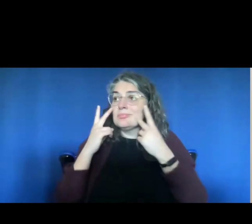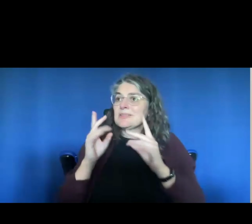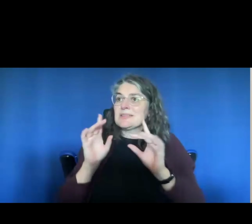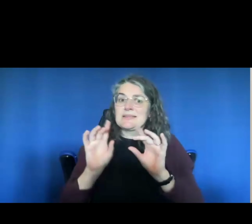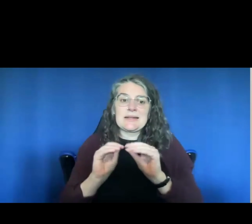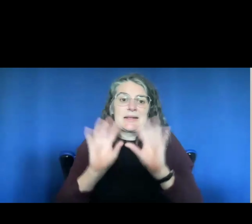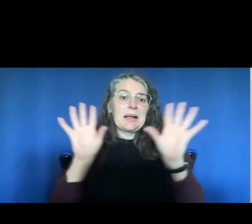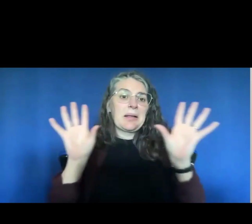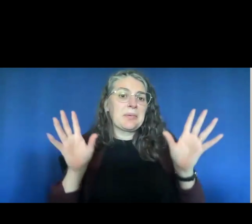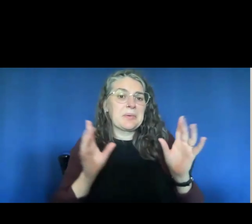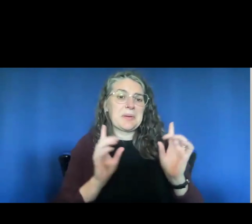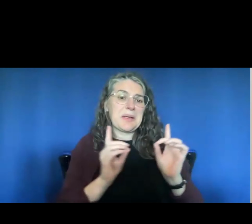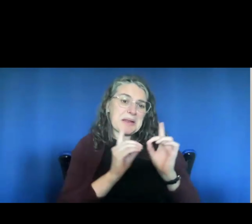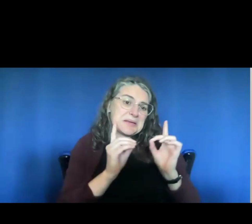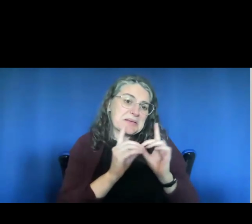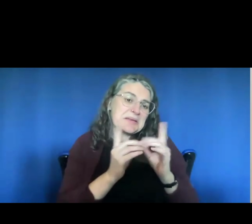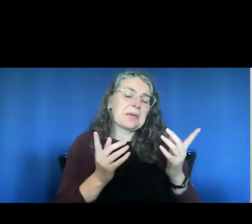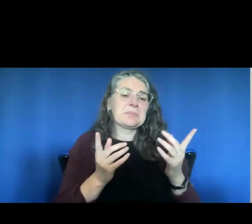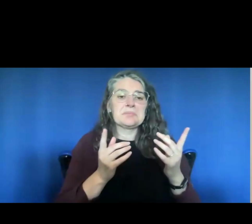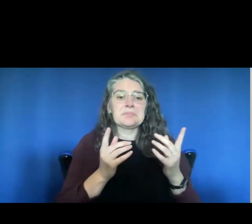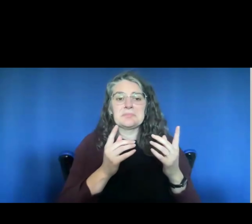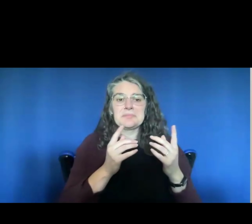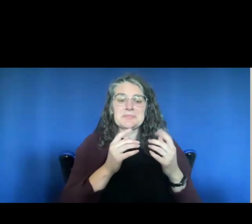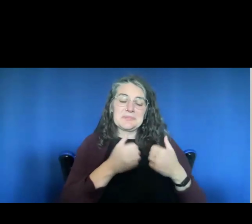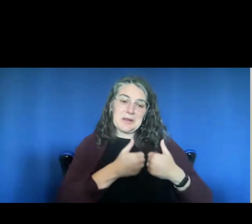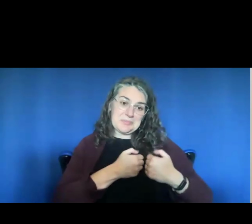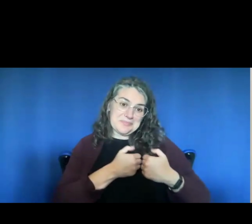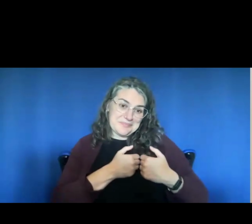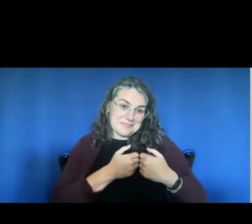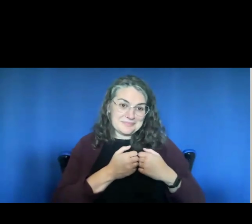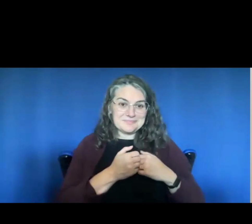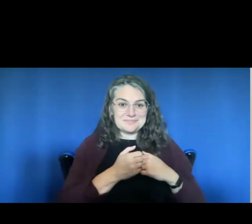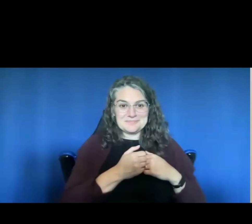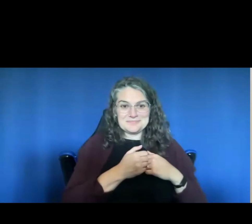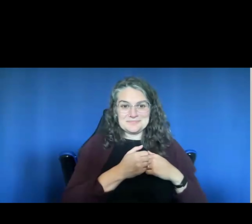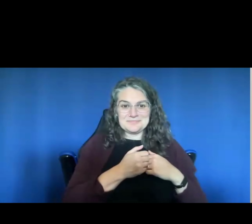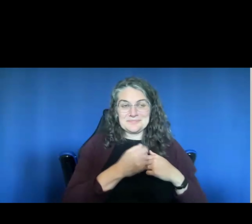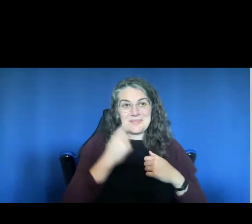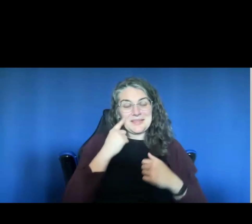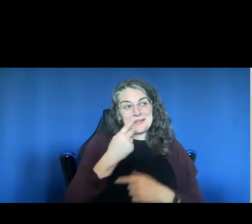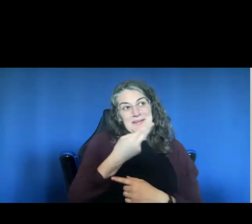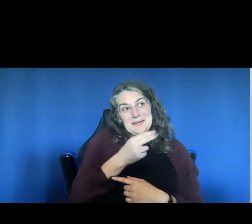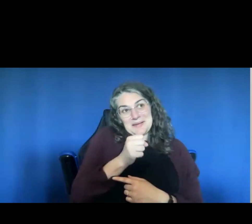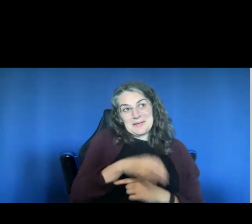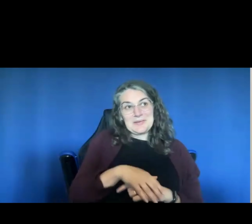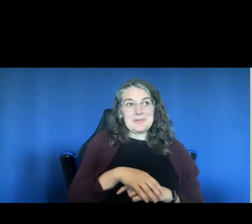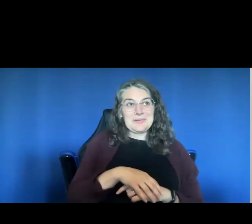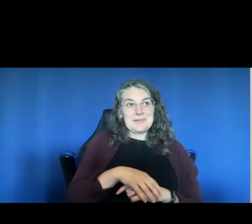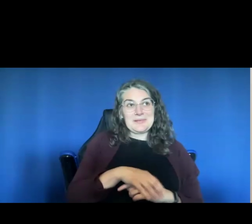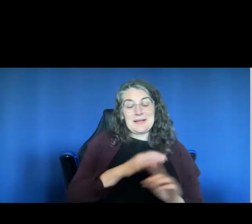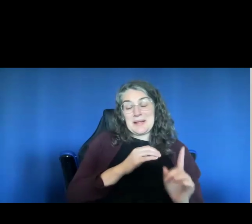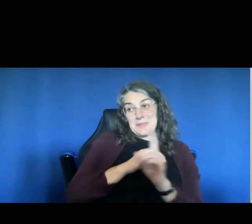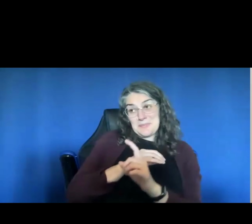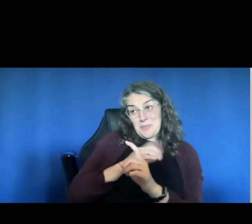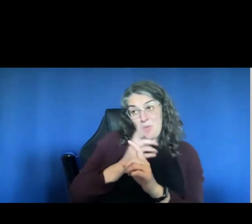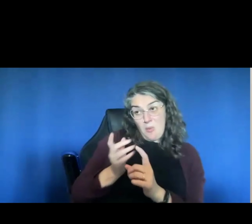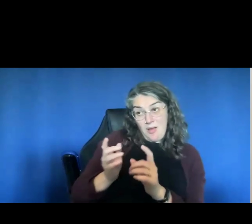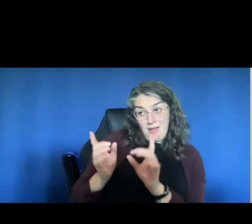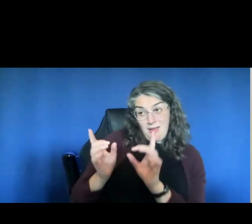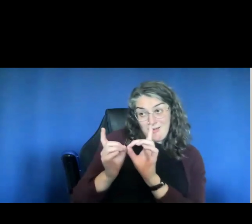bangs, senior crushes on sophomore, business-minded boy asks book nerd girl to his